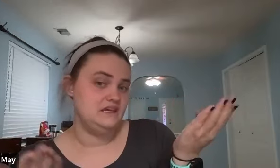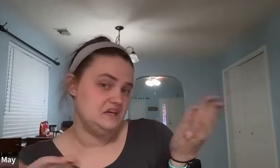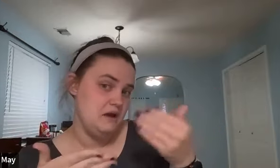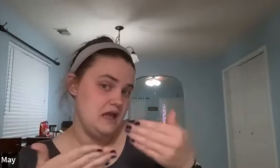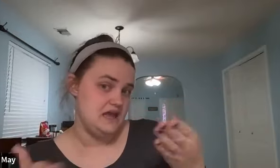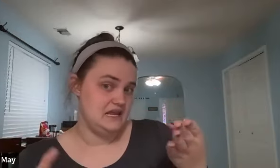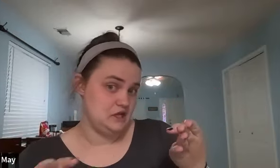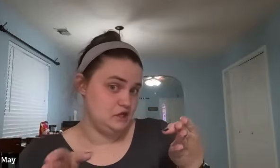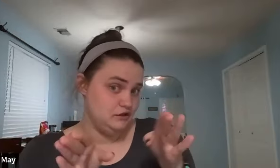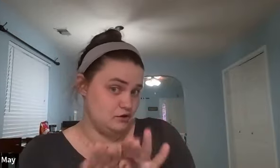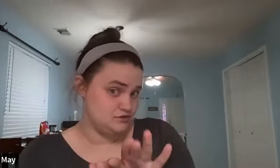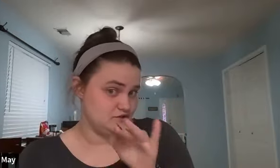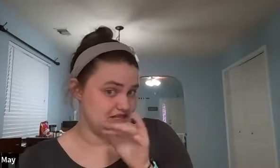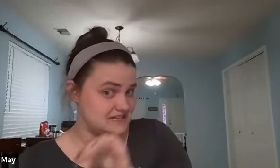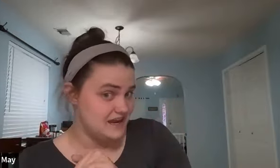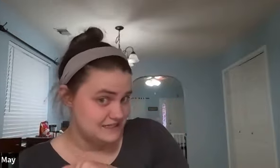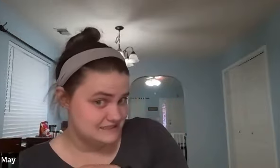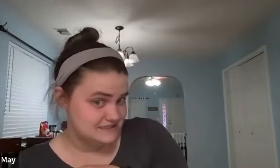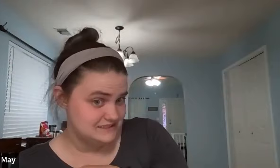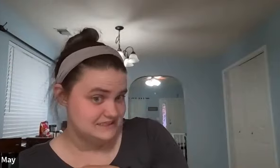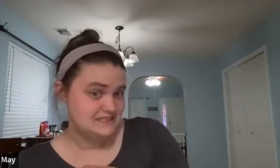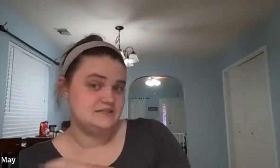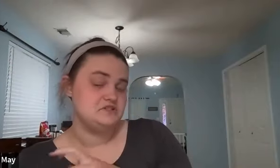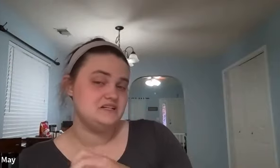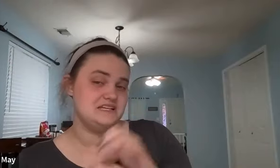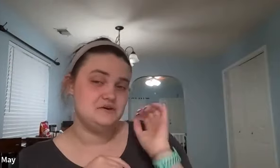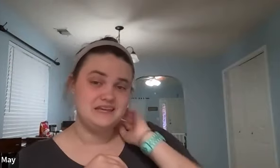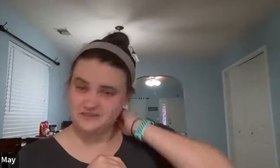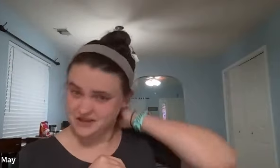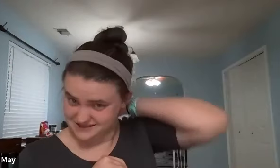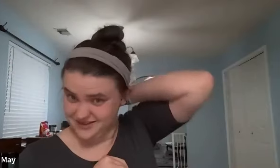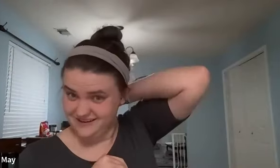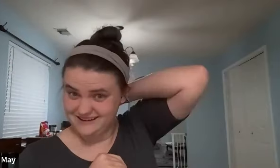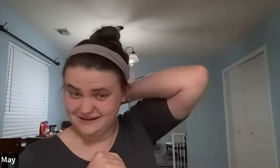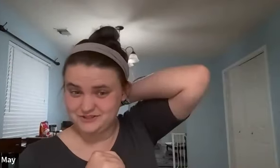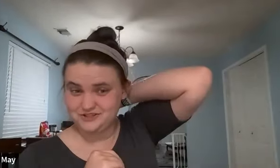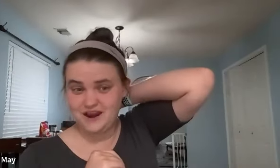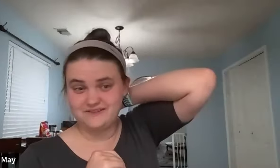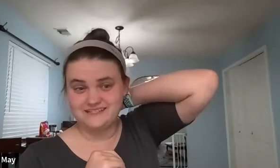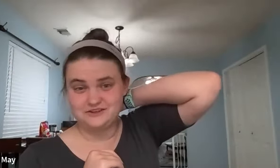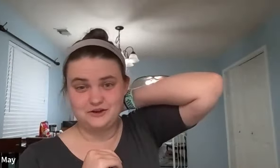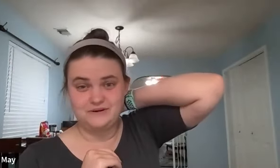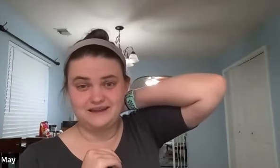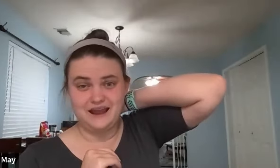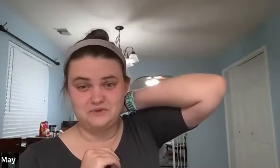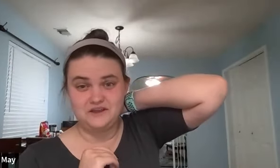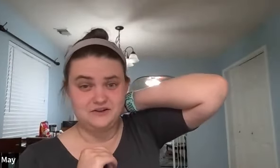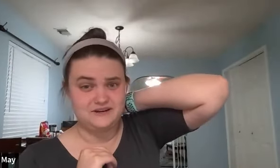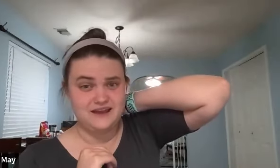can go ahead and close for the night. Especially because I know I gave you guys a lot. I'm sure you're having to sit there going, I'm really hungry now.